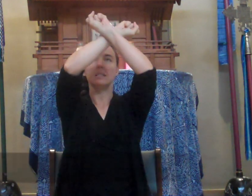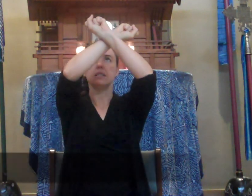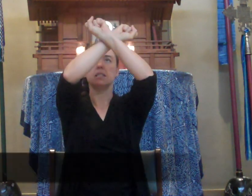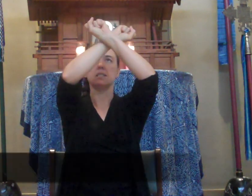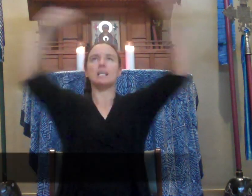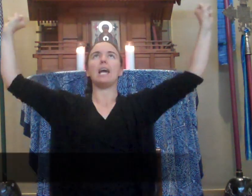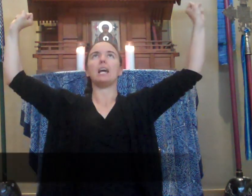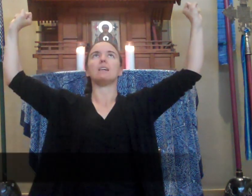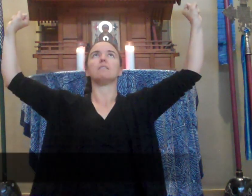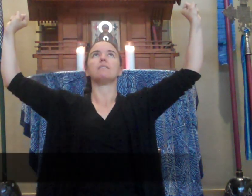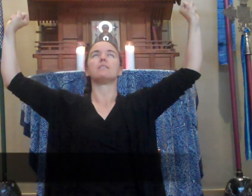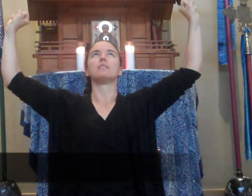save